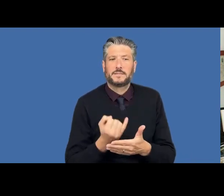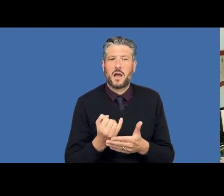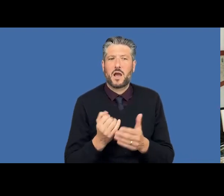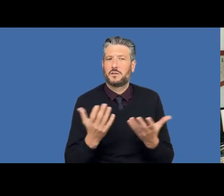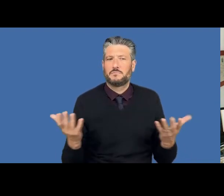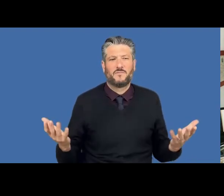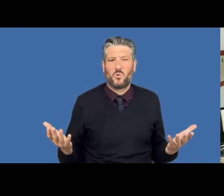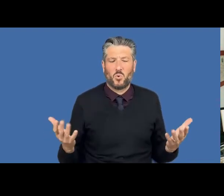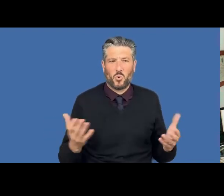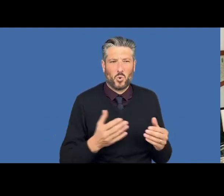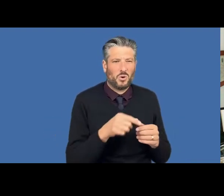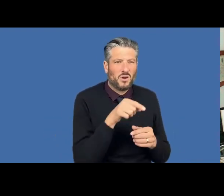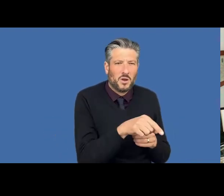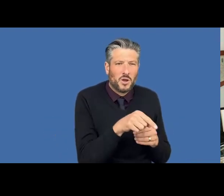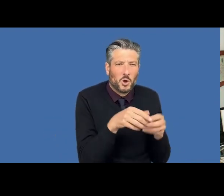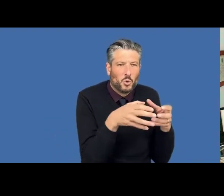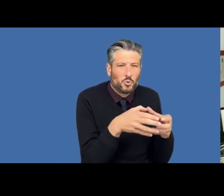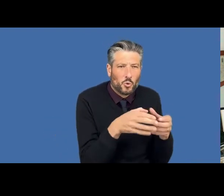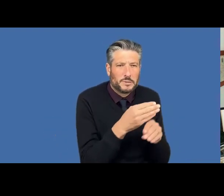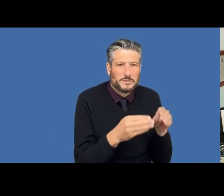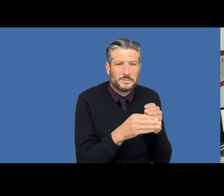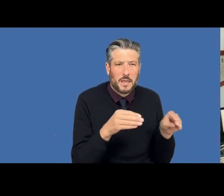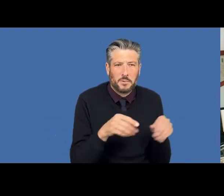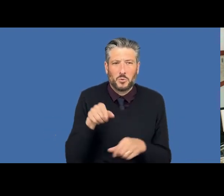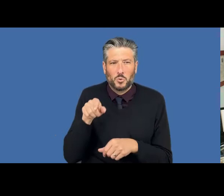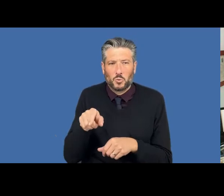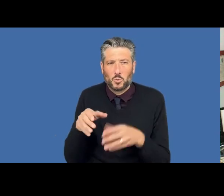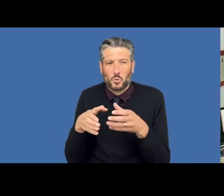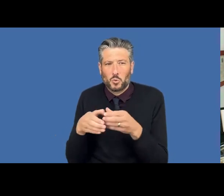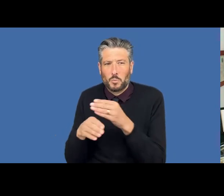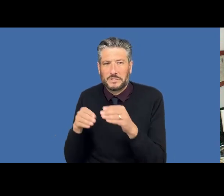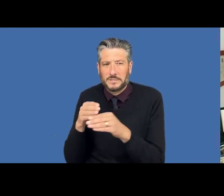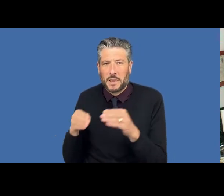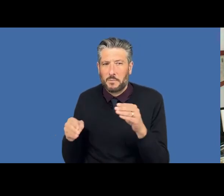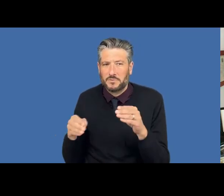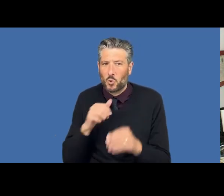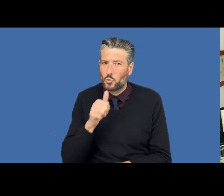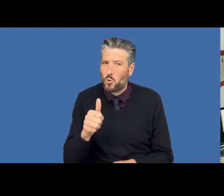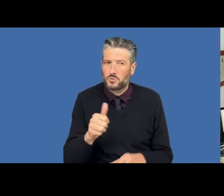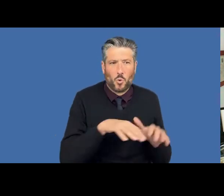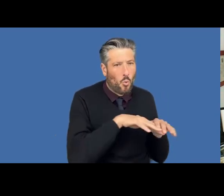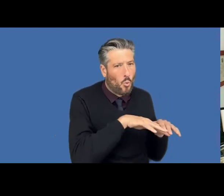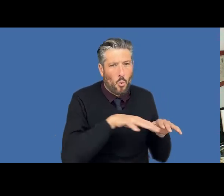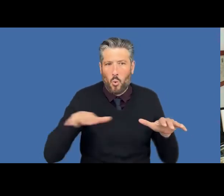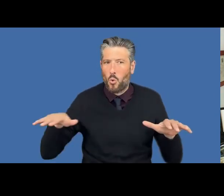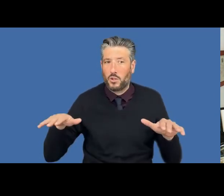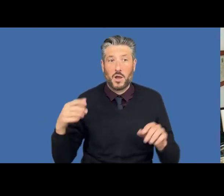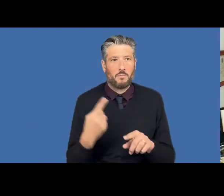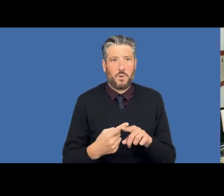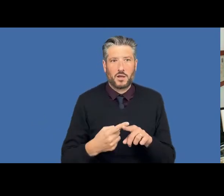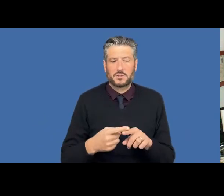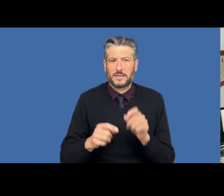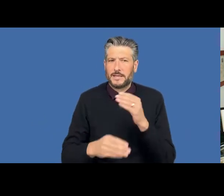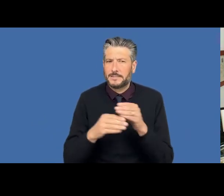disability groups. They don't really fully take into account a lot of the sort of cognitive disability needs